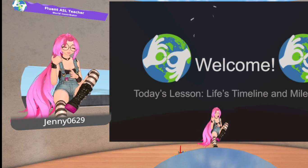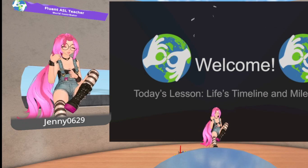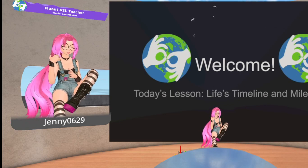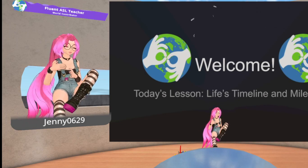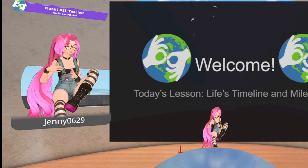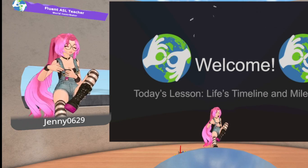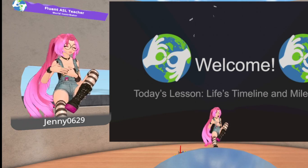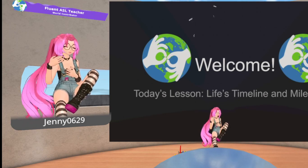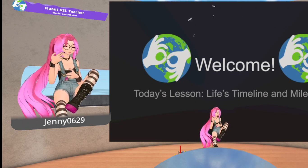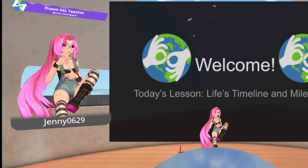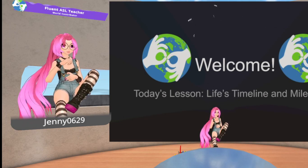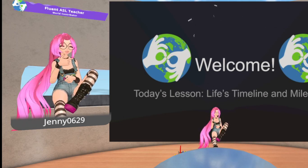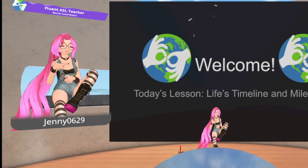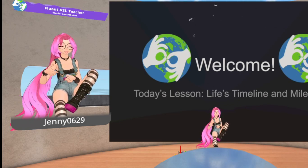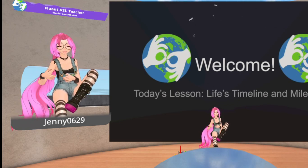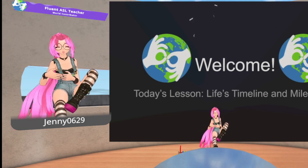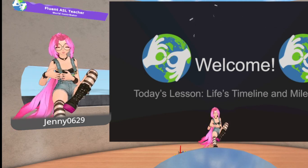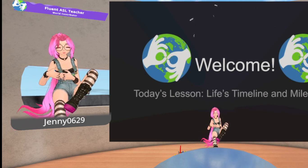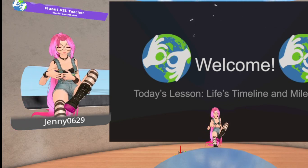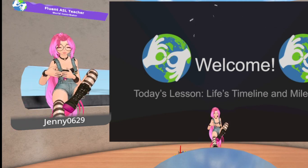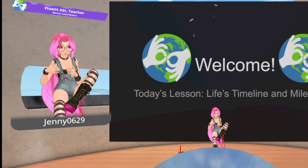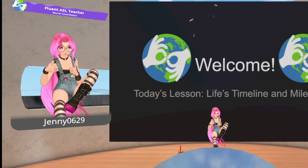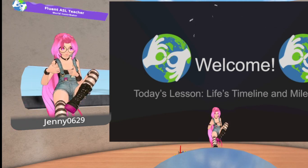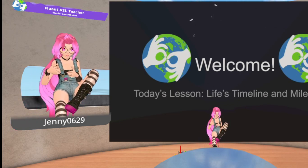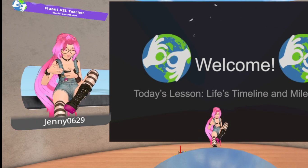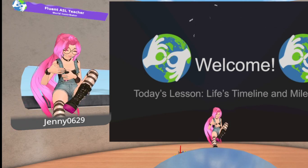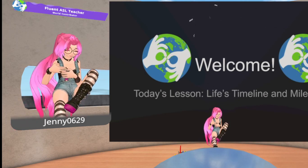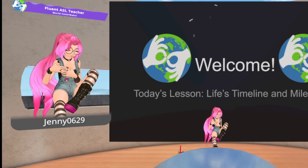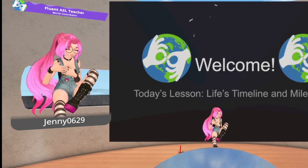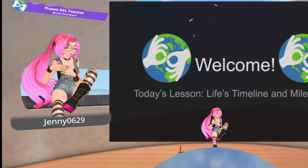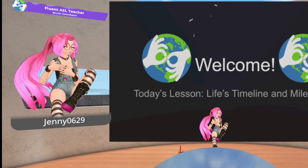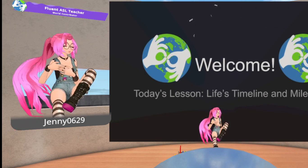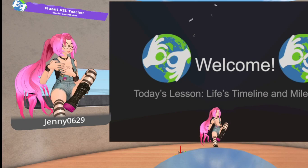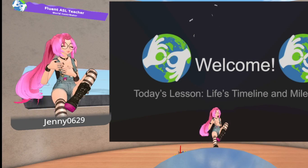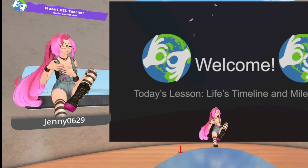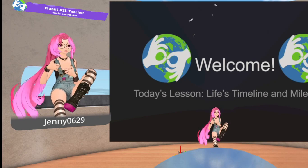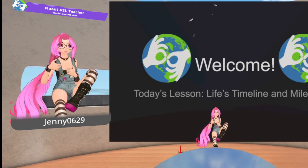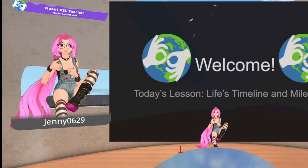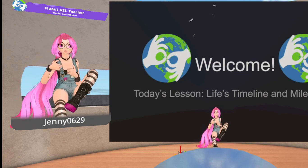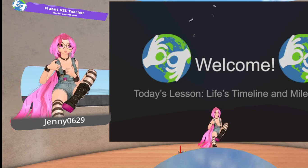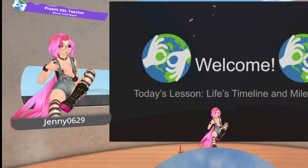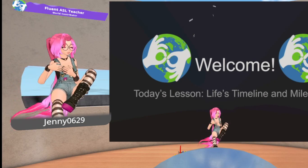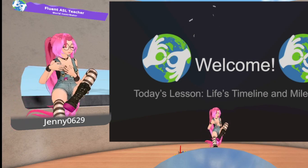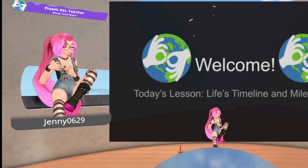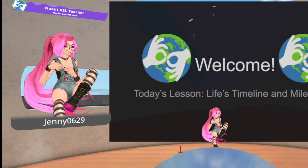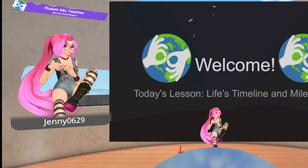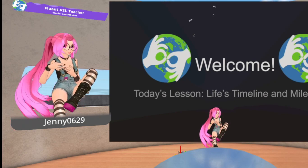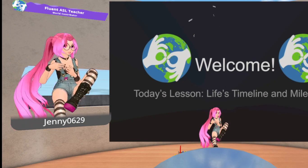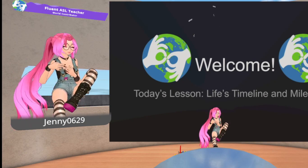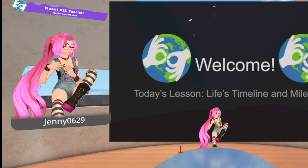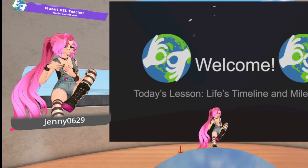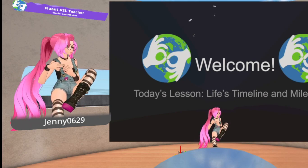deaf people almost every day. It's kind of hard not to. But yeah, thank you for bringing that up. That's a really good